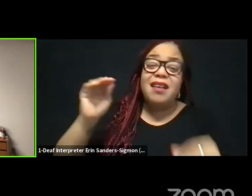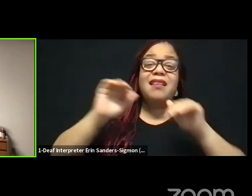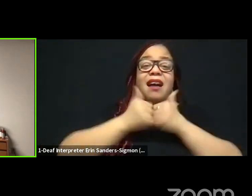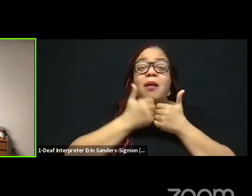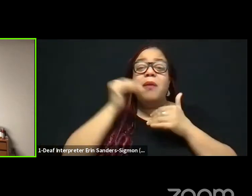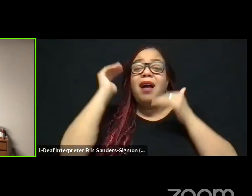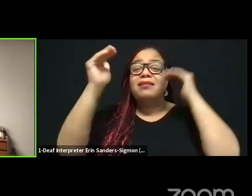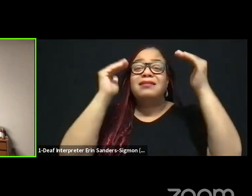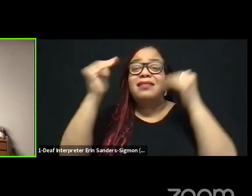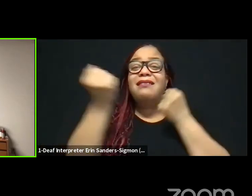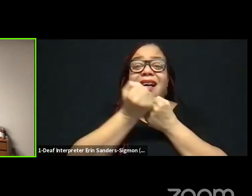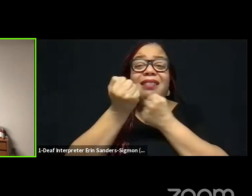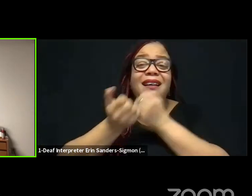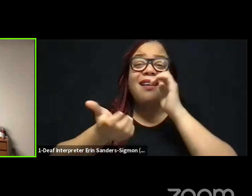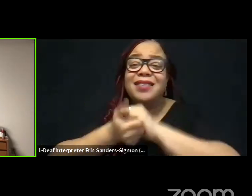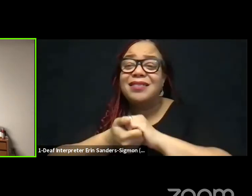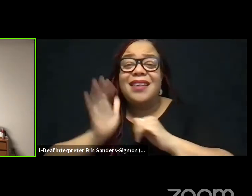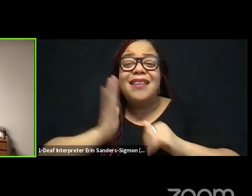young people